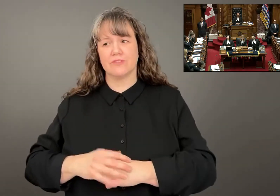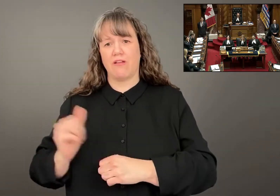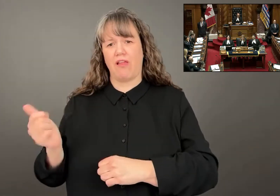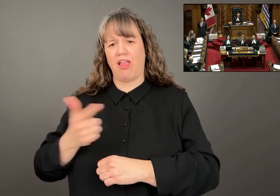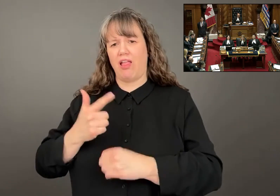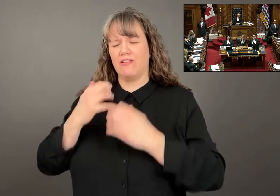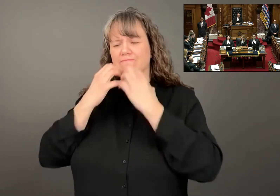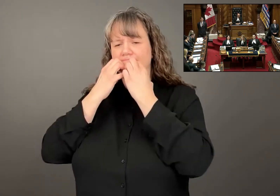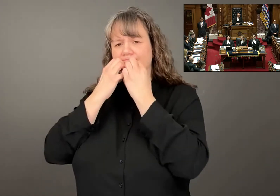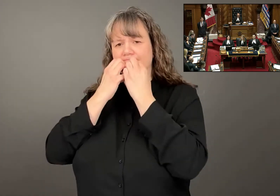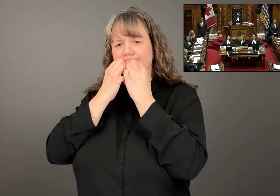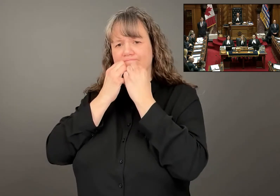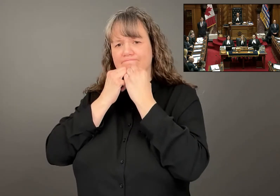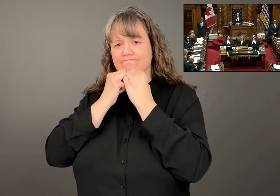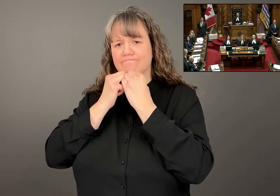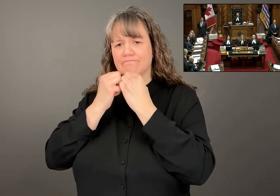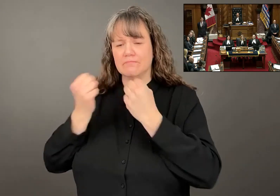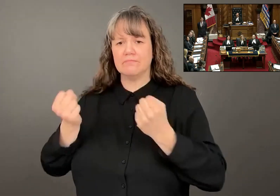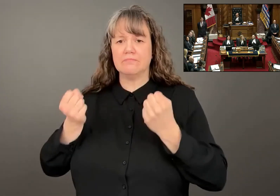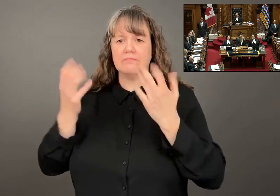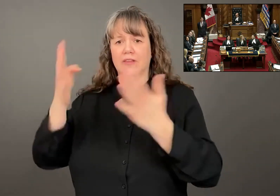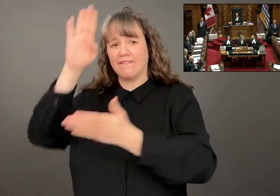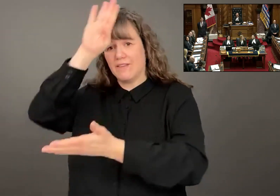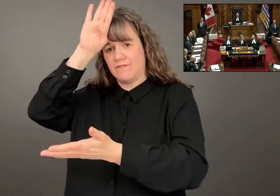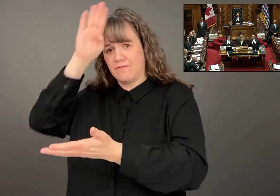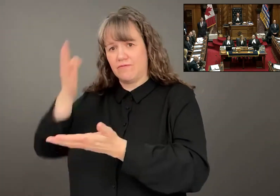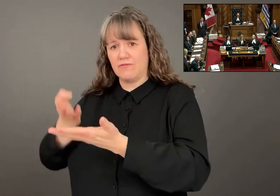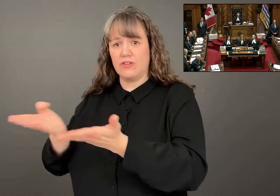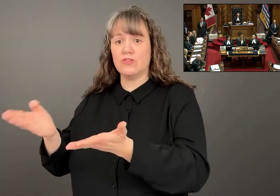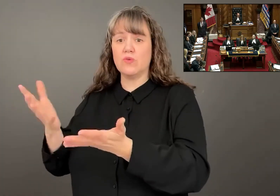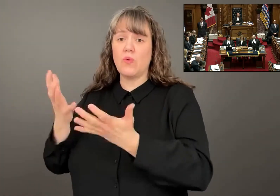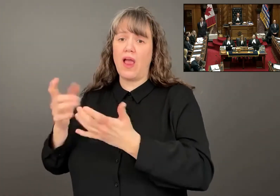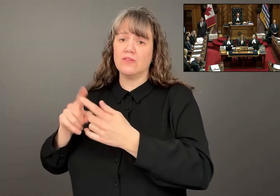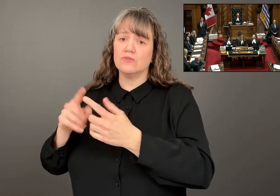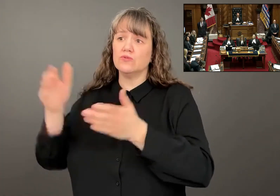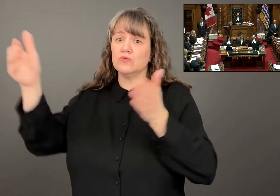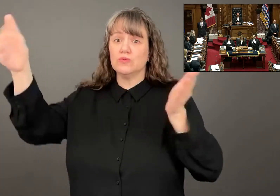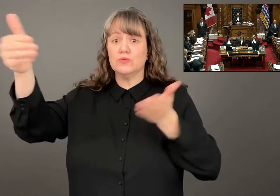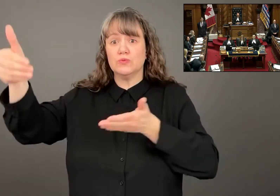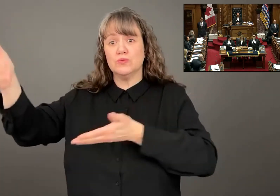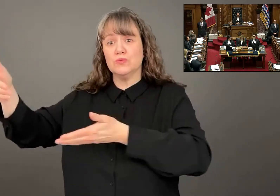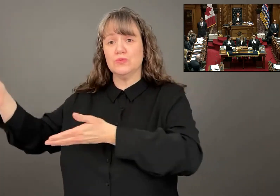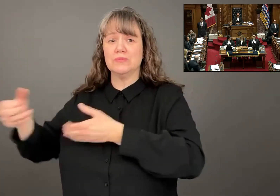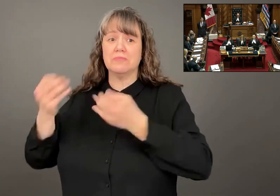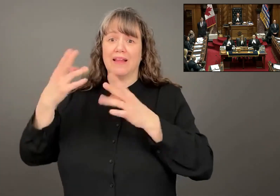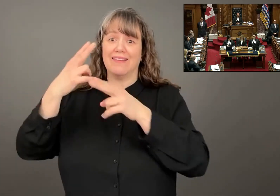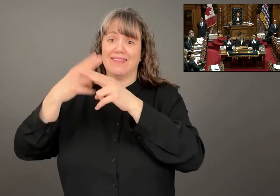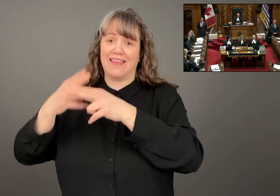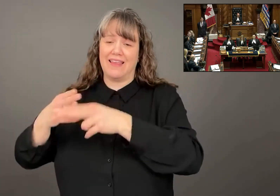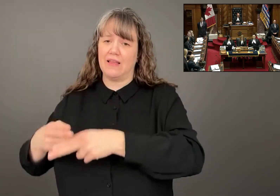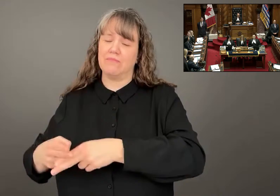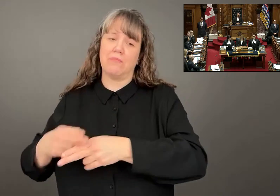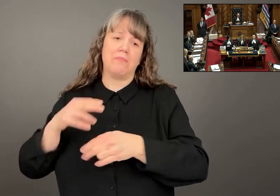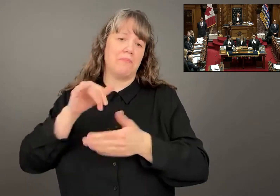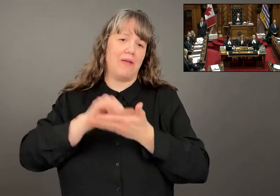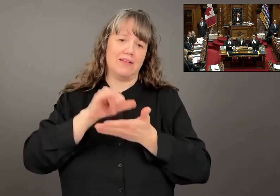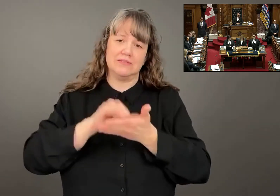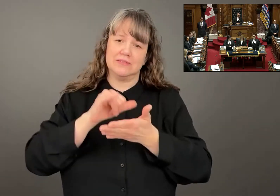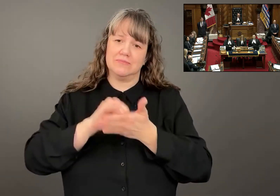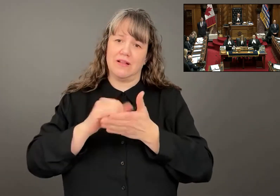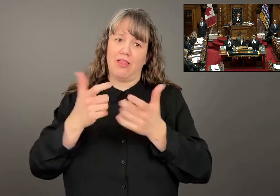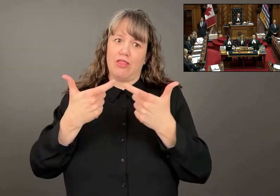It's not going to be possible. This time we had the largest members of